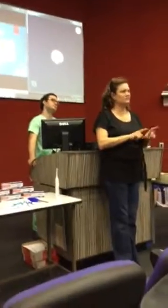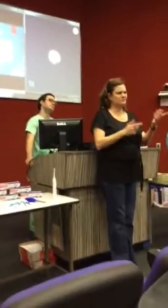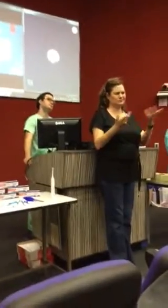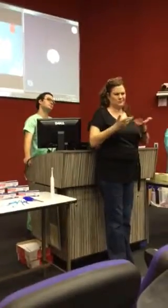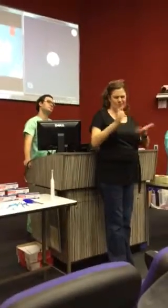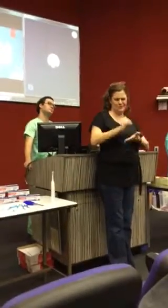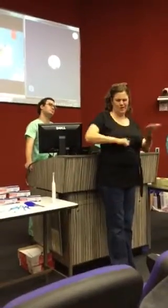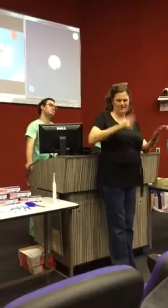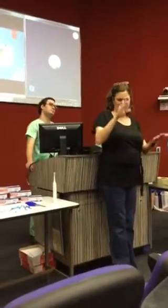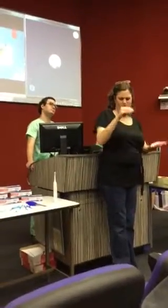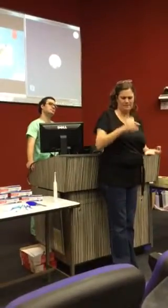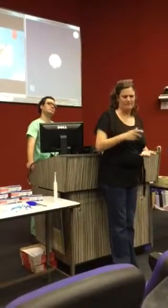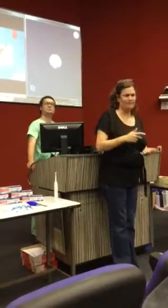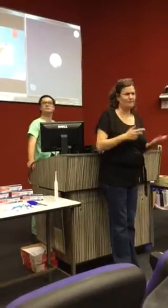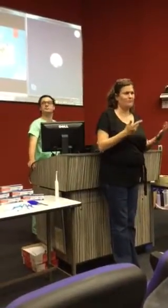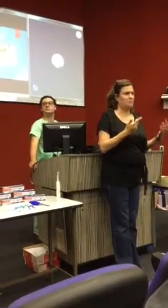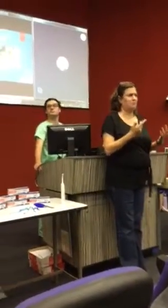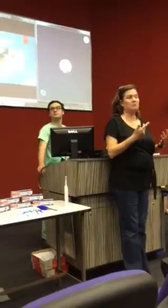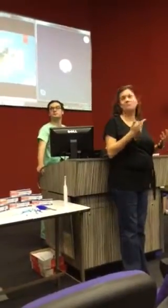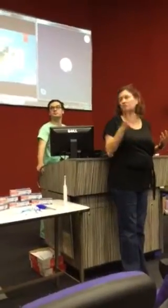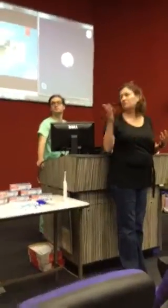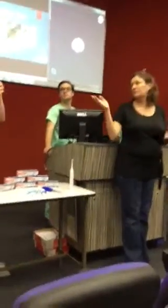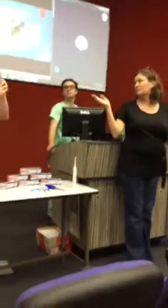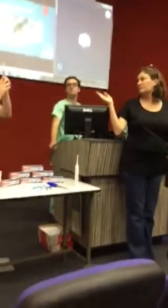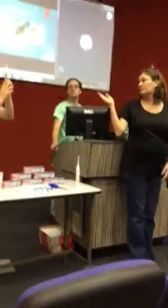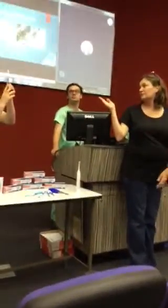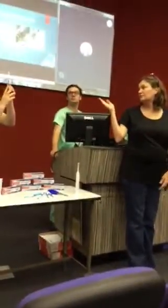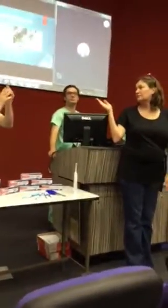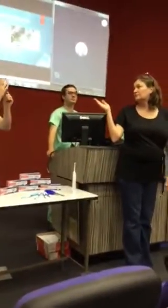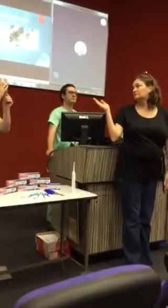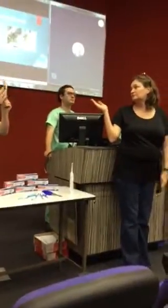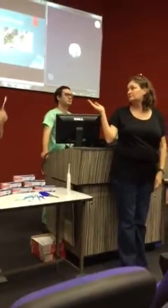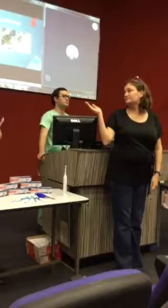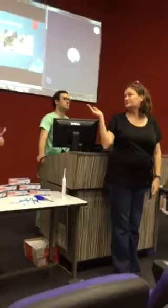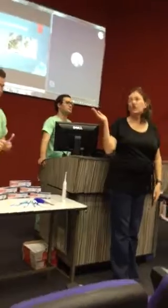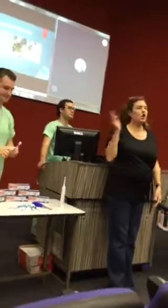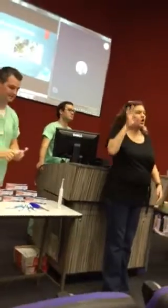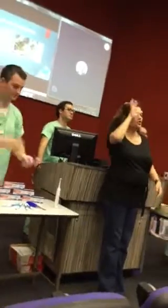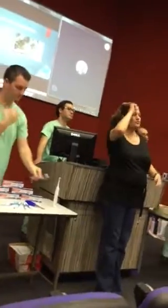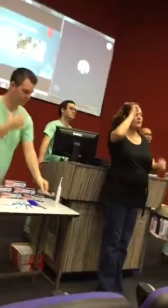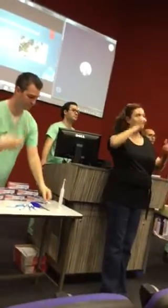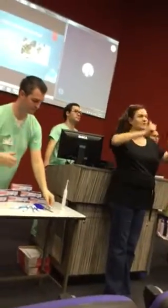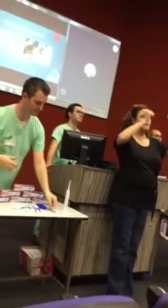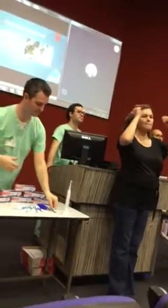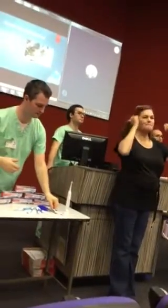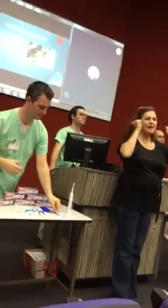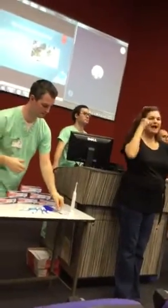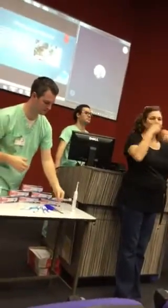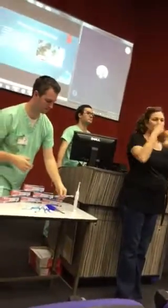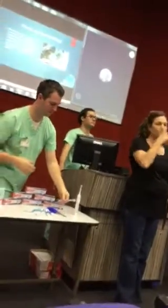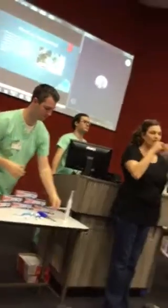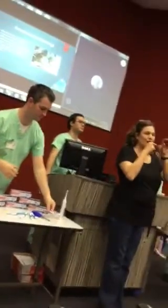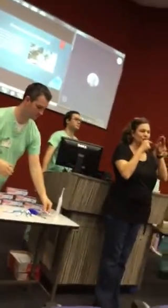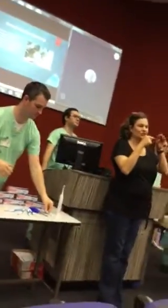brush. And there's also the back side of the toothbrush that has threads on it just to help remove that.